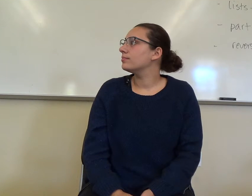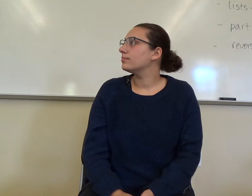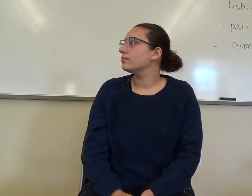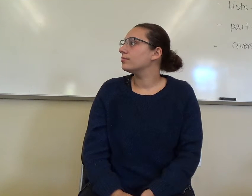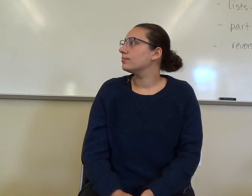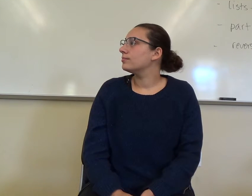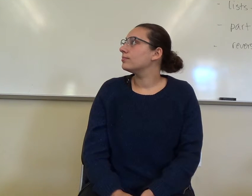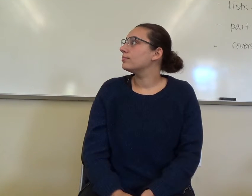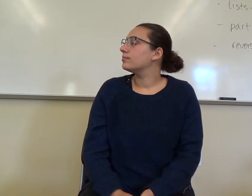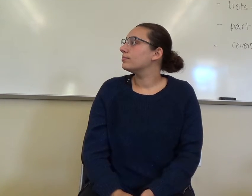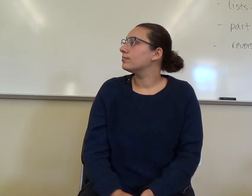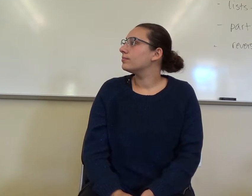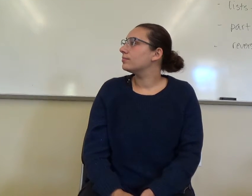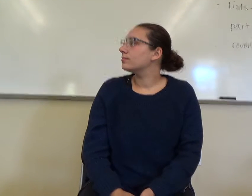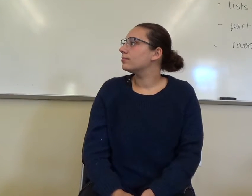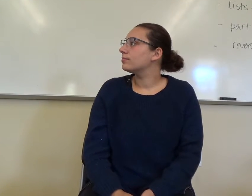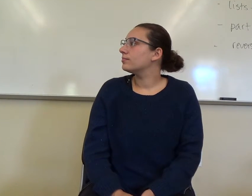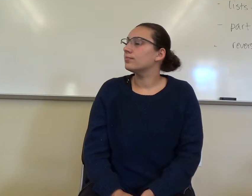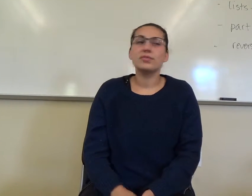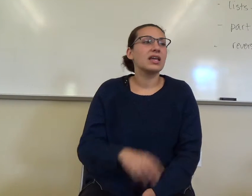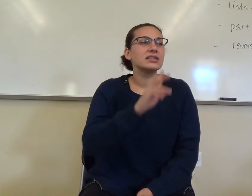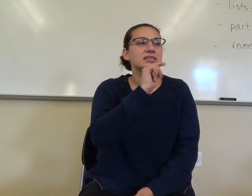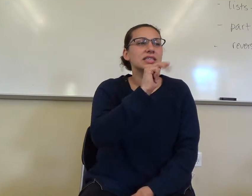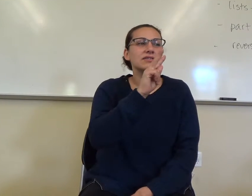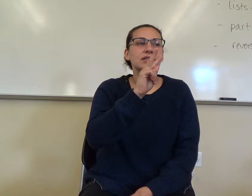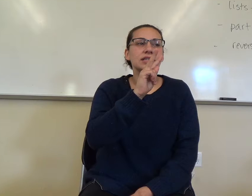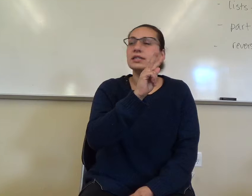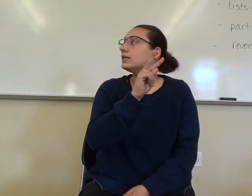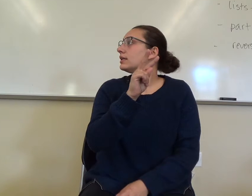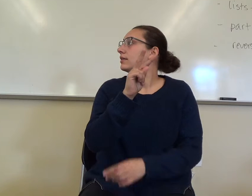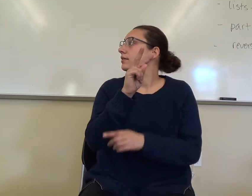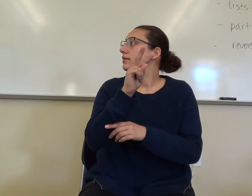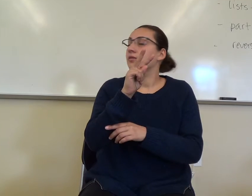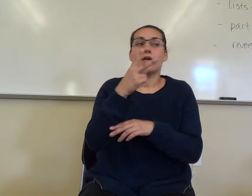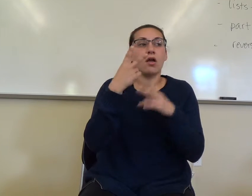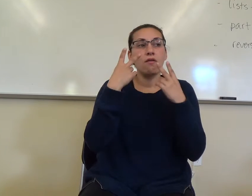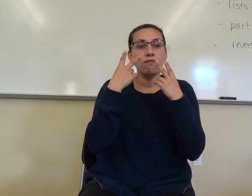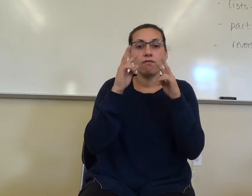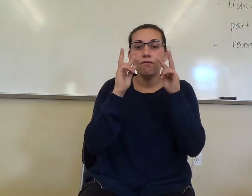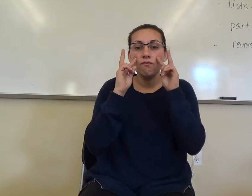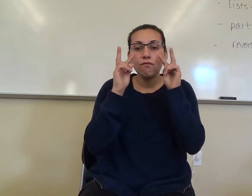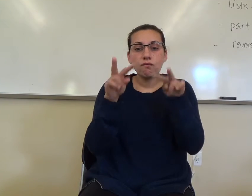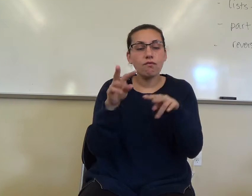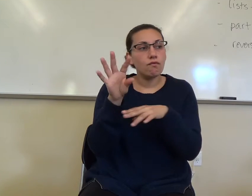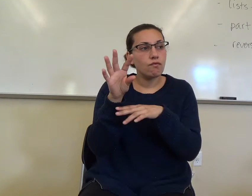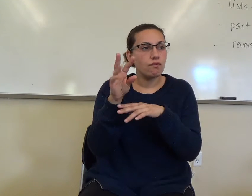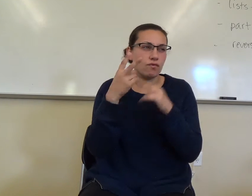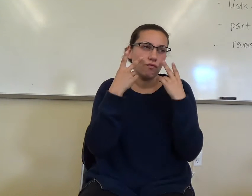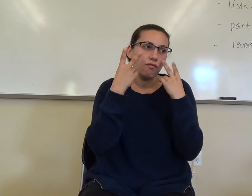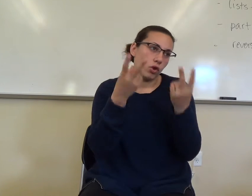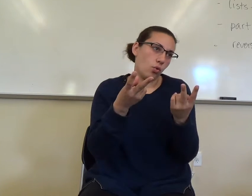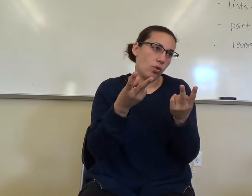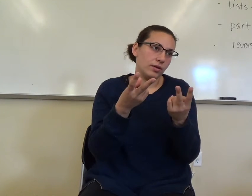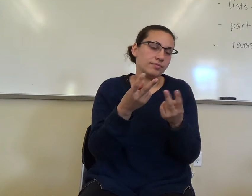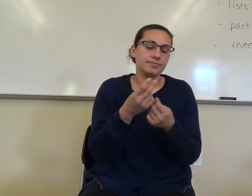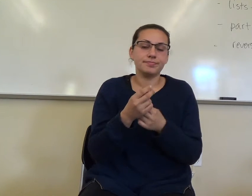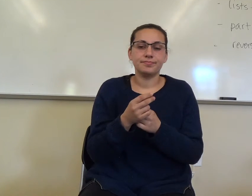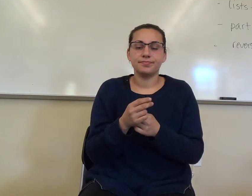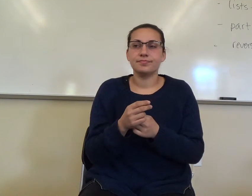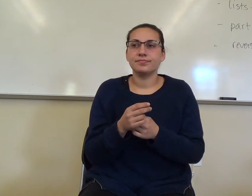And it's not just TV, but TV viewing, right? Okay, yeah, that's what seems to